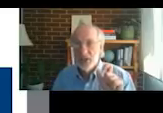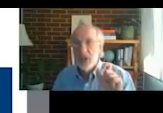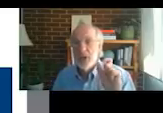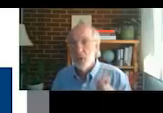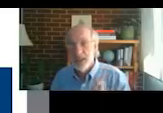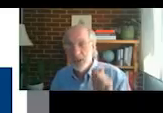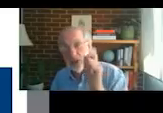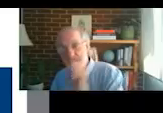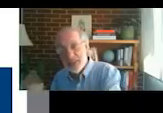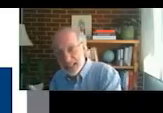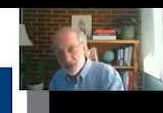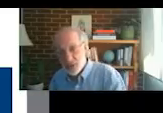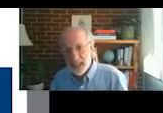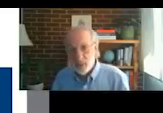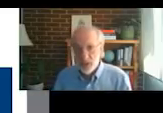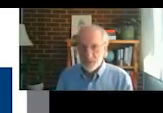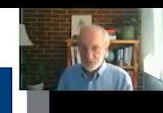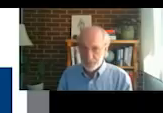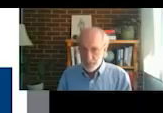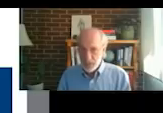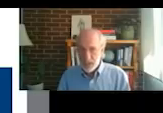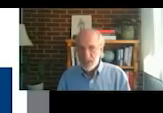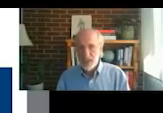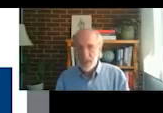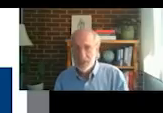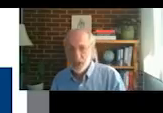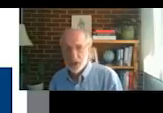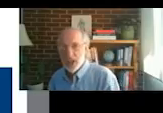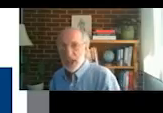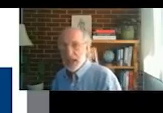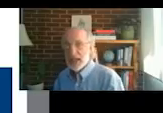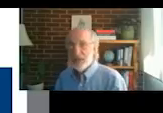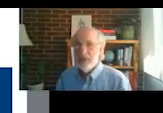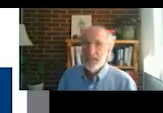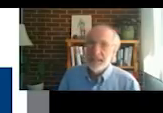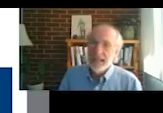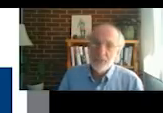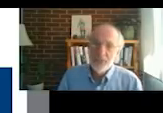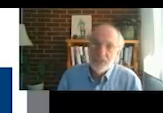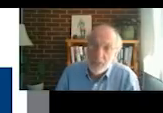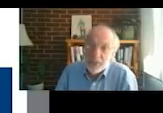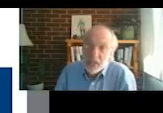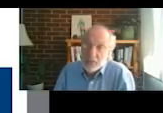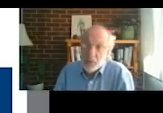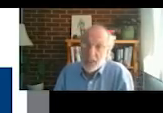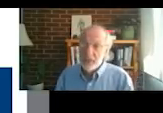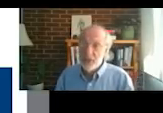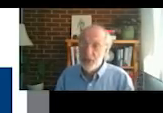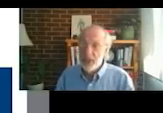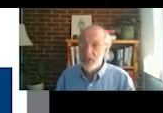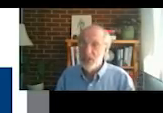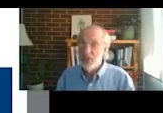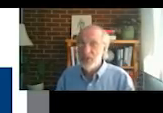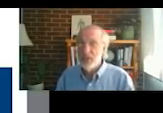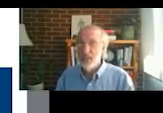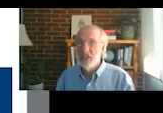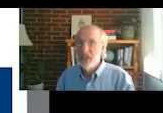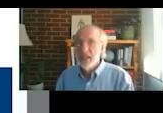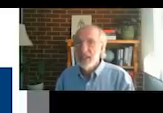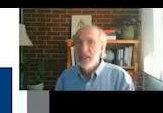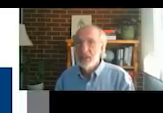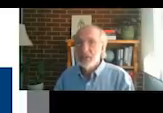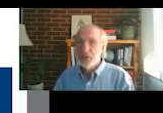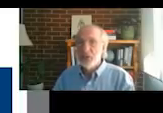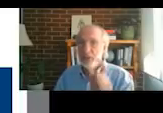candy on their own. And when they do, that's when I will deliver. Now, sometimes what you have to do in that